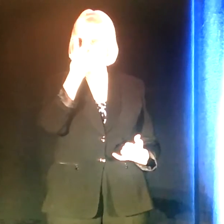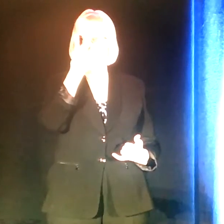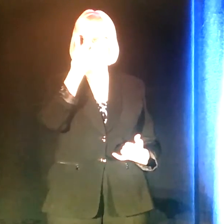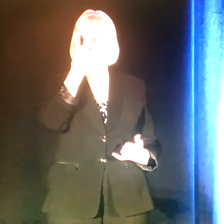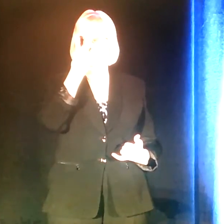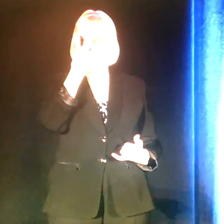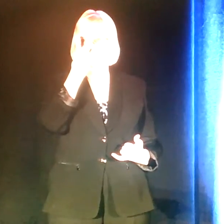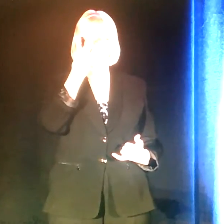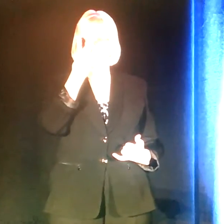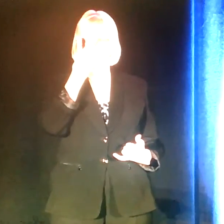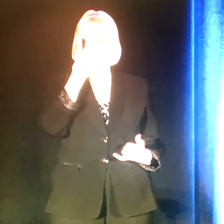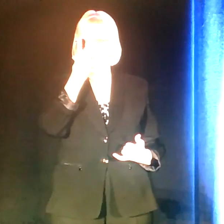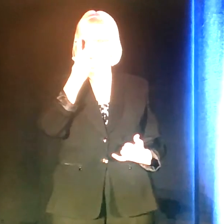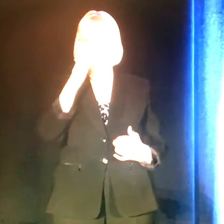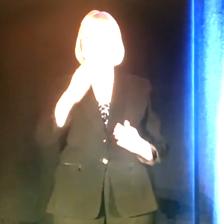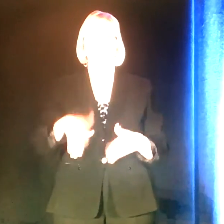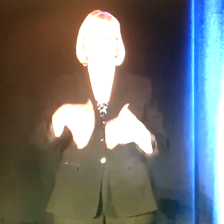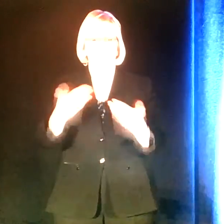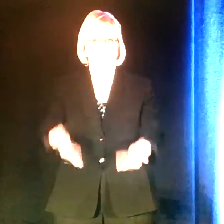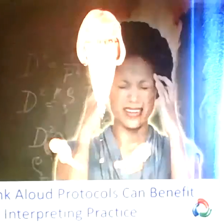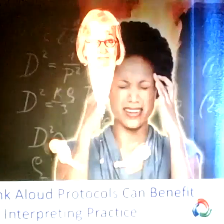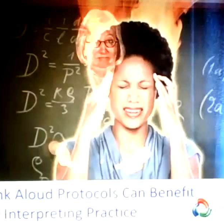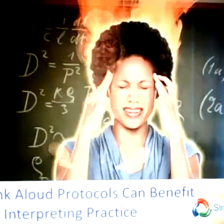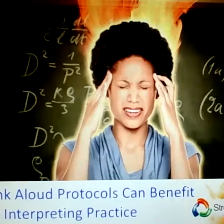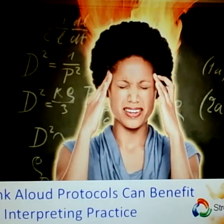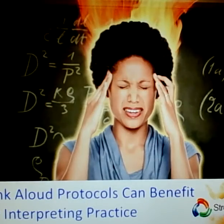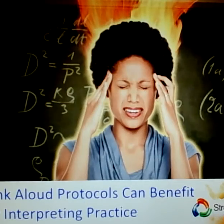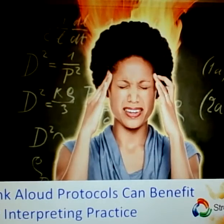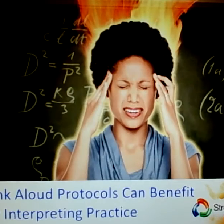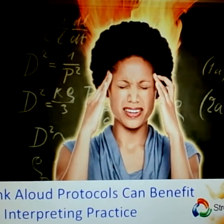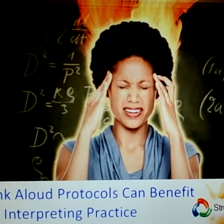But for now, let's push our glasses up and go with this.